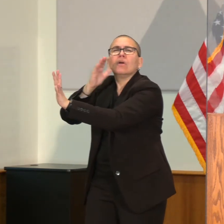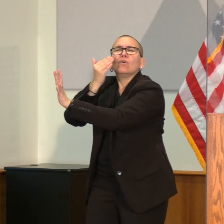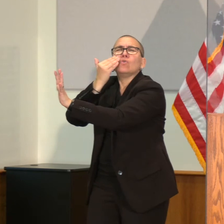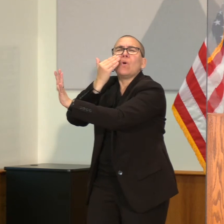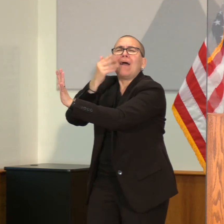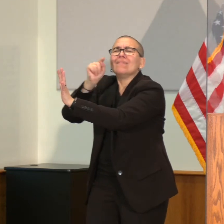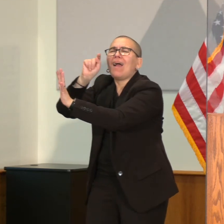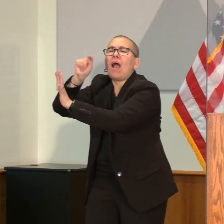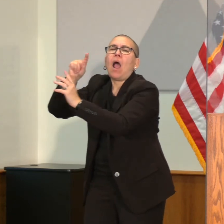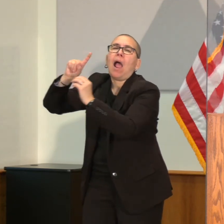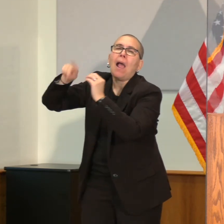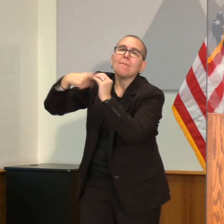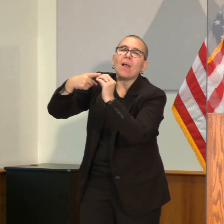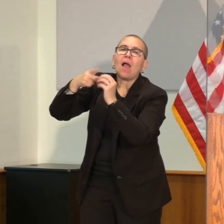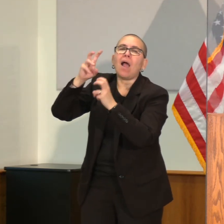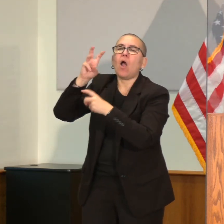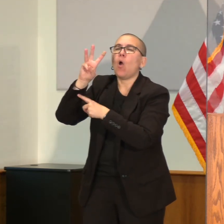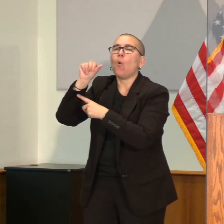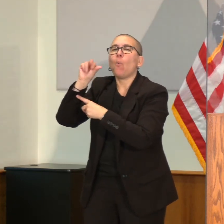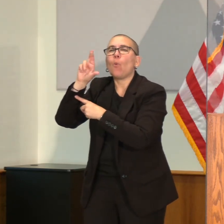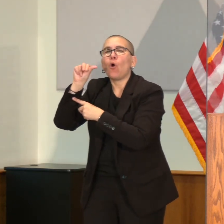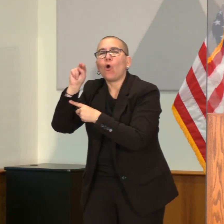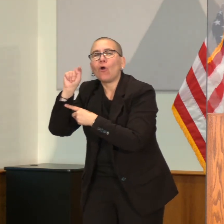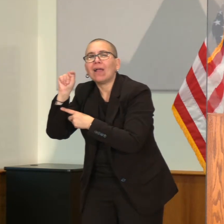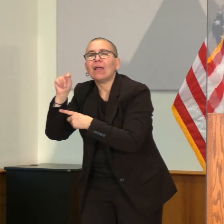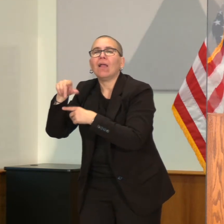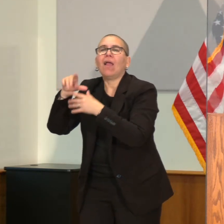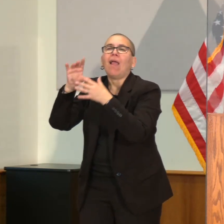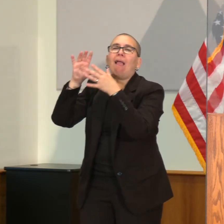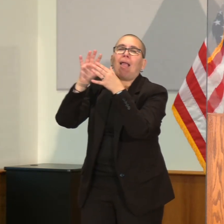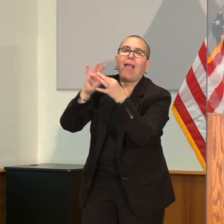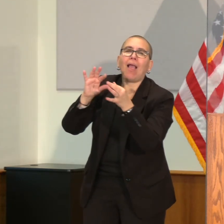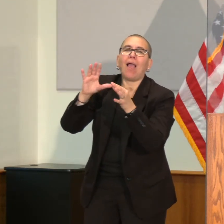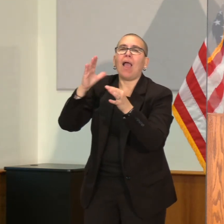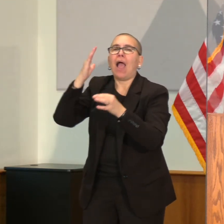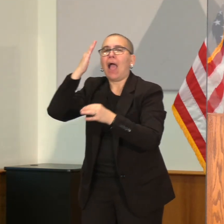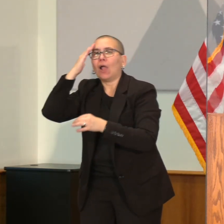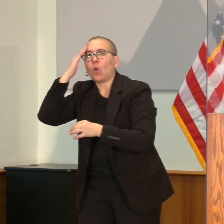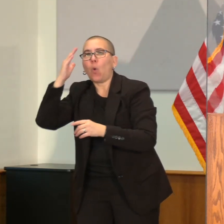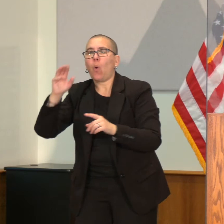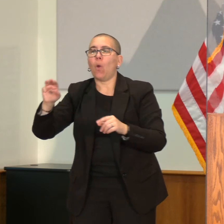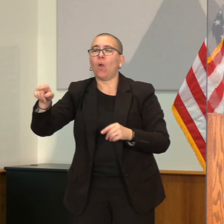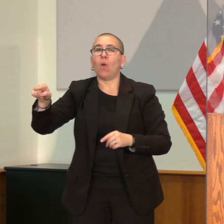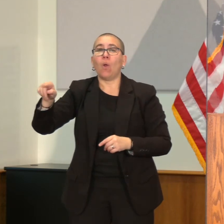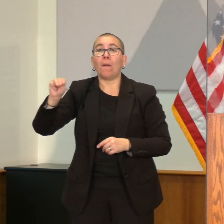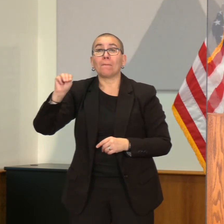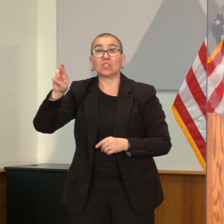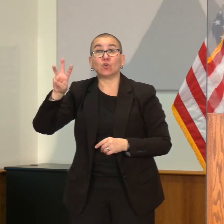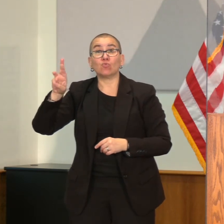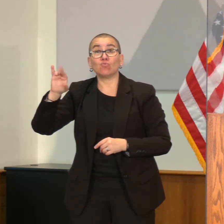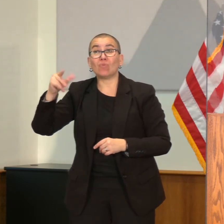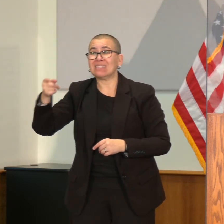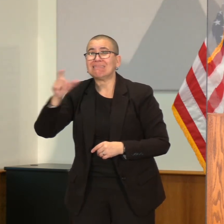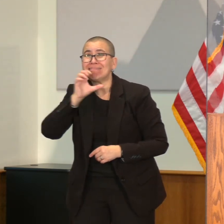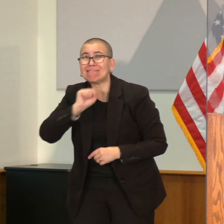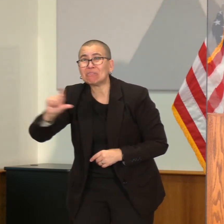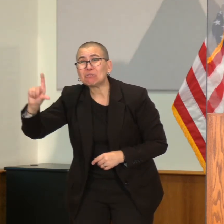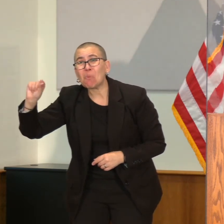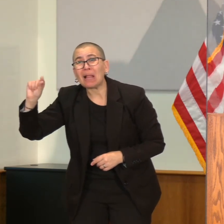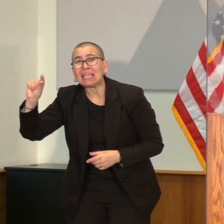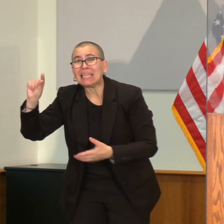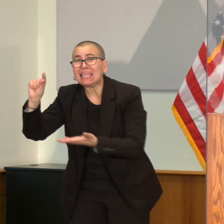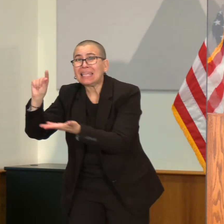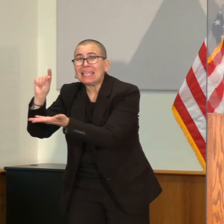warrant. I know that Mr. Wright, the young man, had actually appeared in